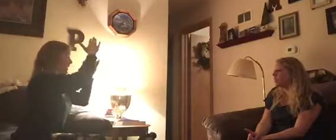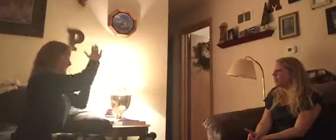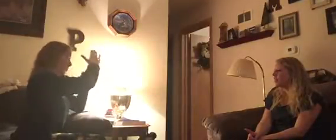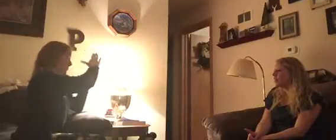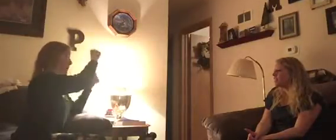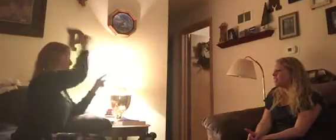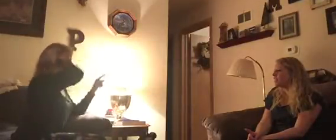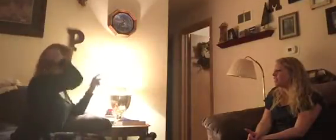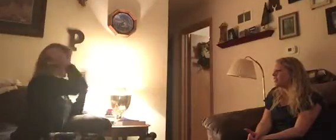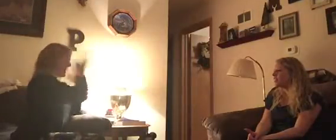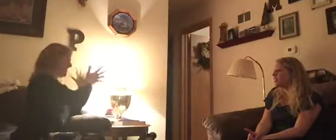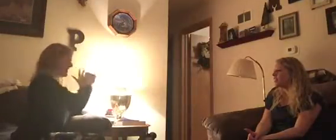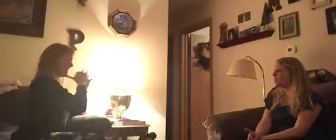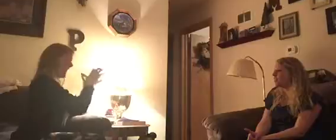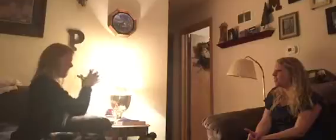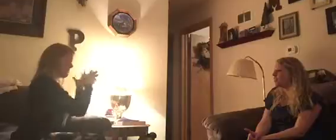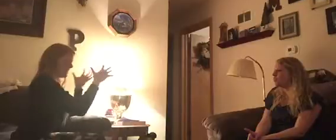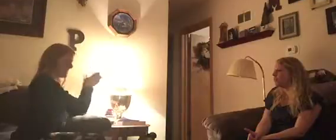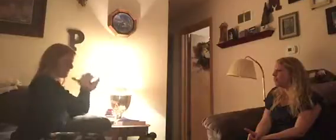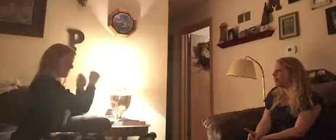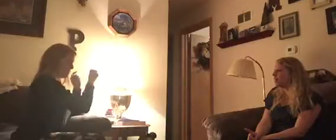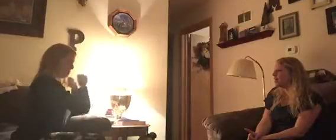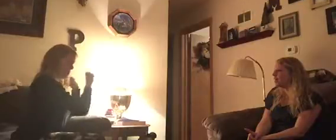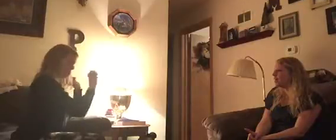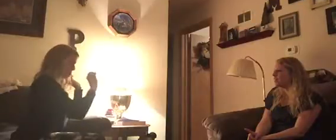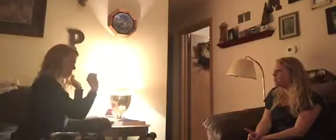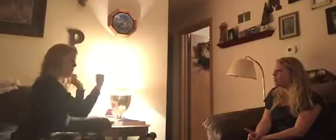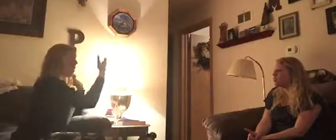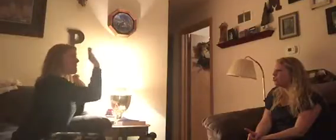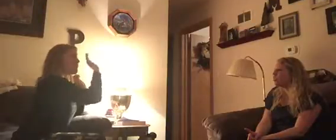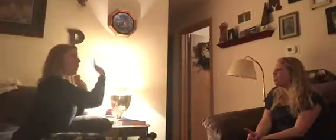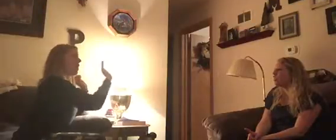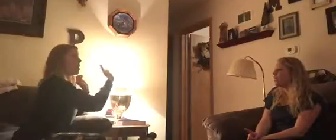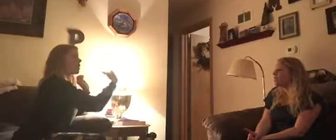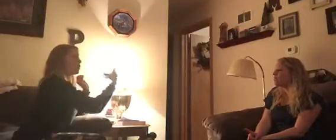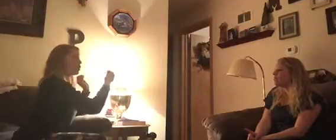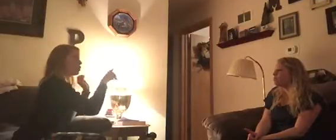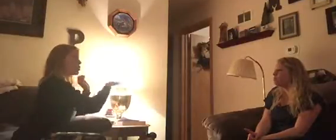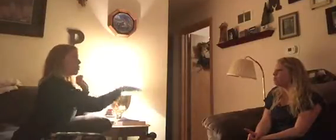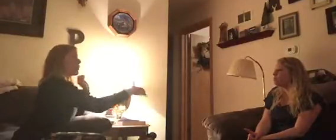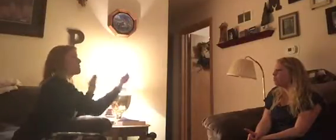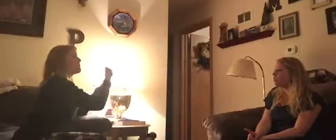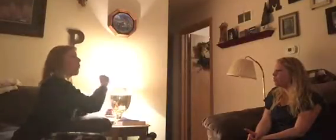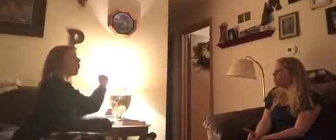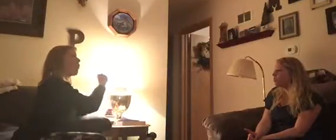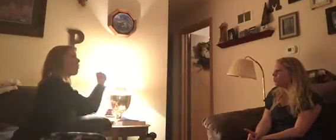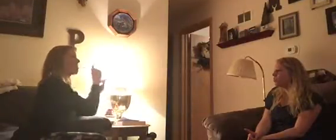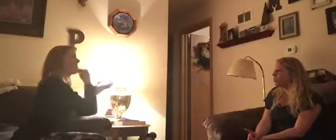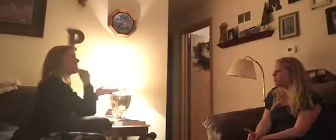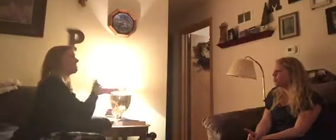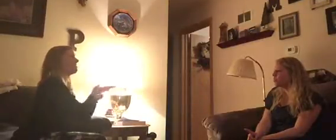like let's say they leave it out in the back and it doesn't have much hail damage, but in the front the hood is